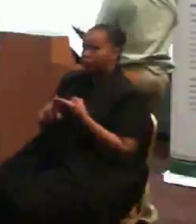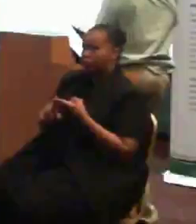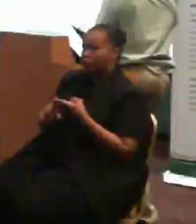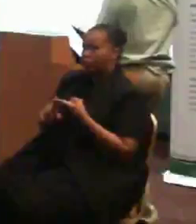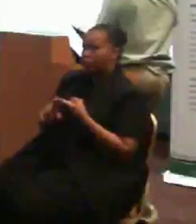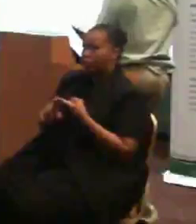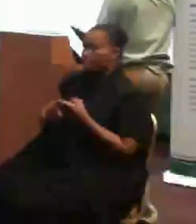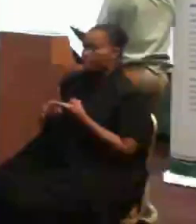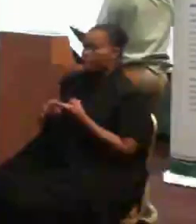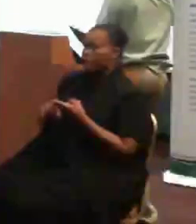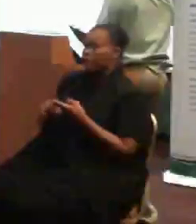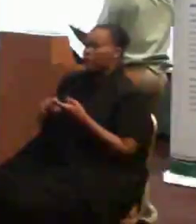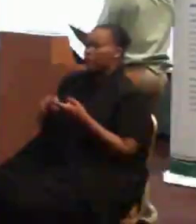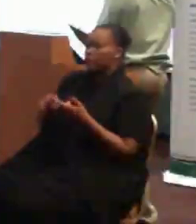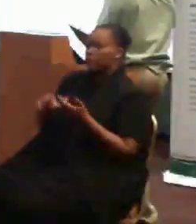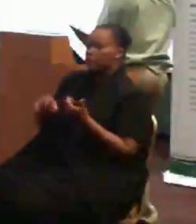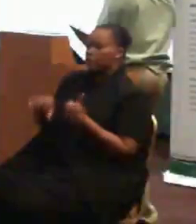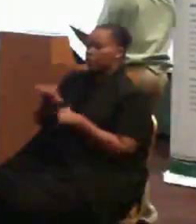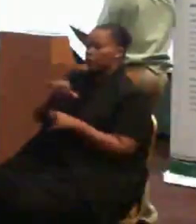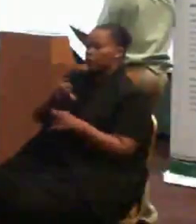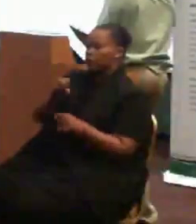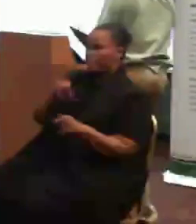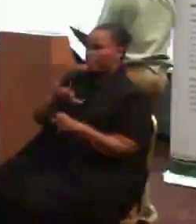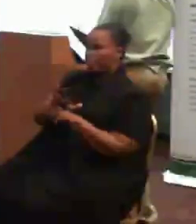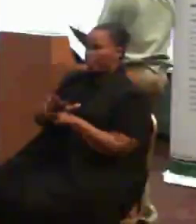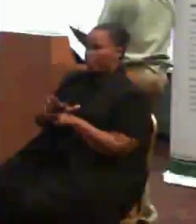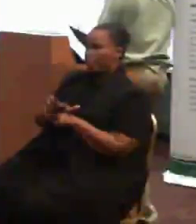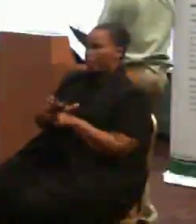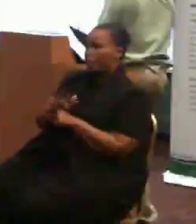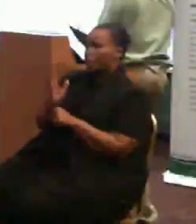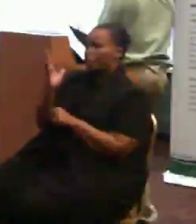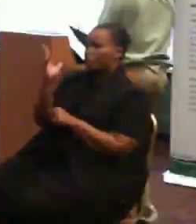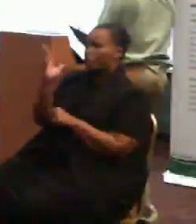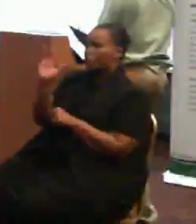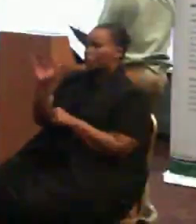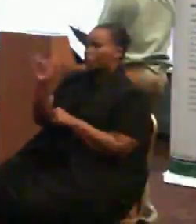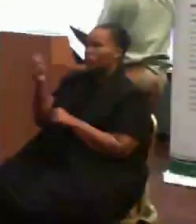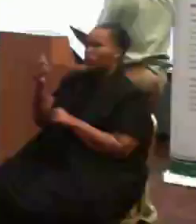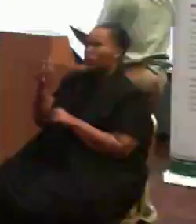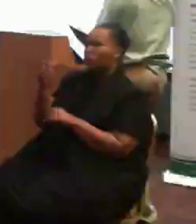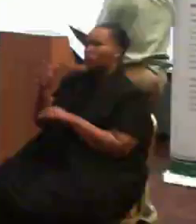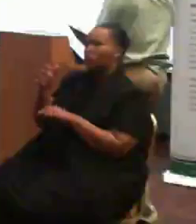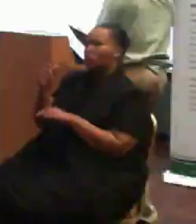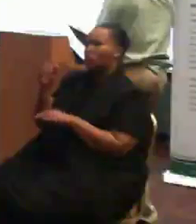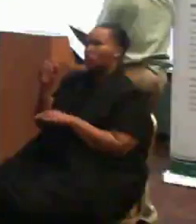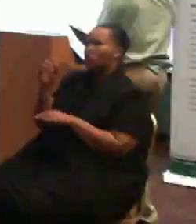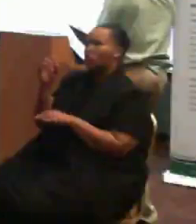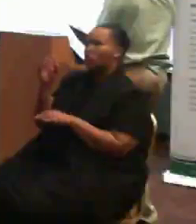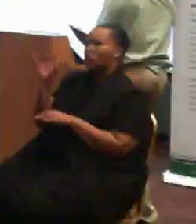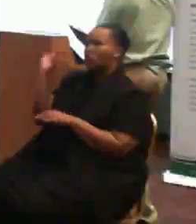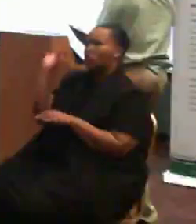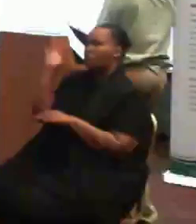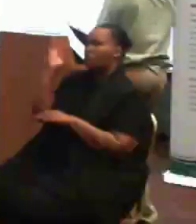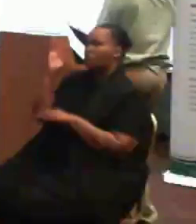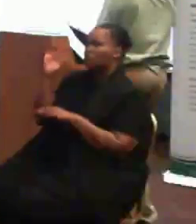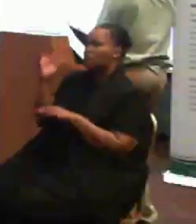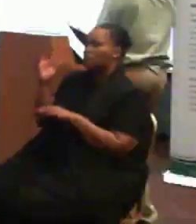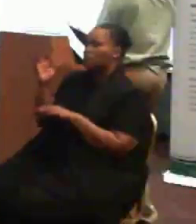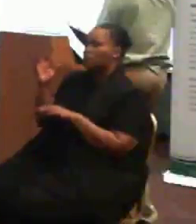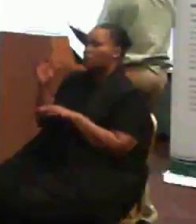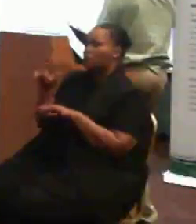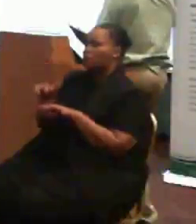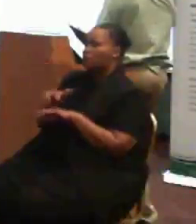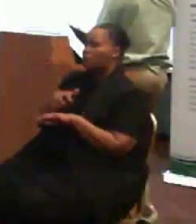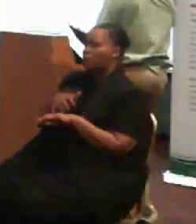of the social impact, I want you to listen to the next presentation of Free State Agriculture. I found with my eye on his presentation that